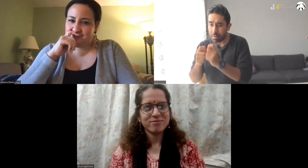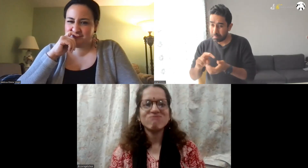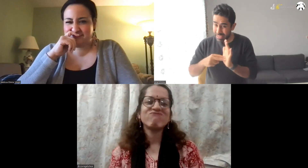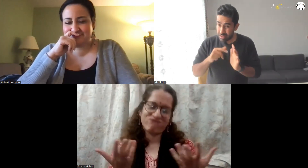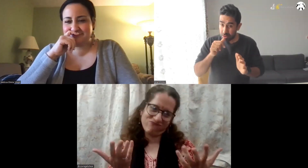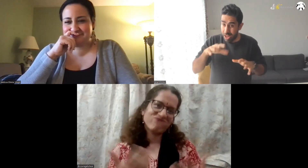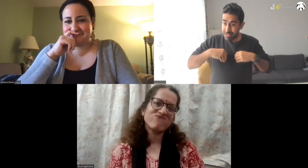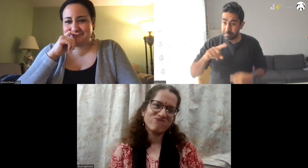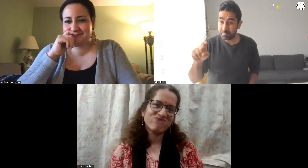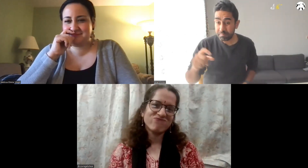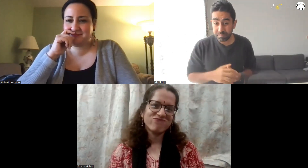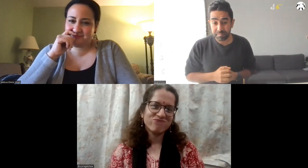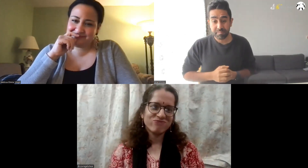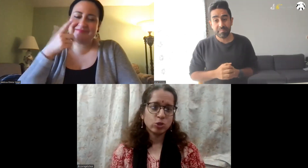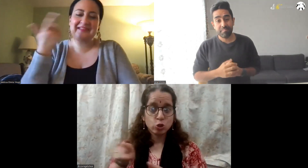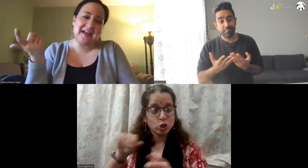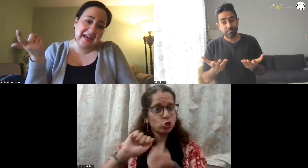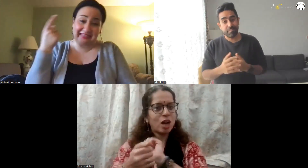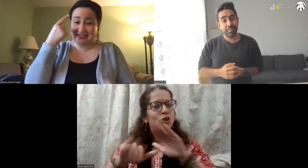they like, they can choose their filters.